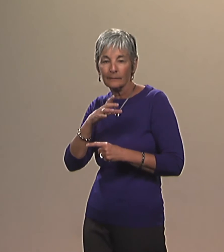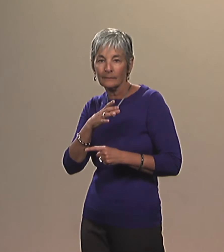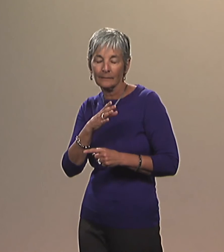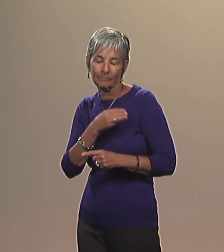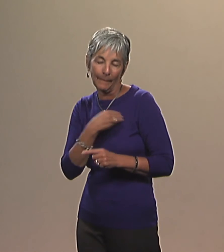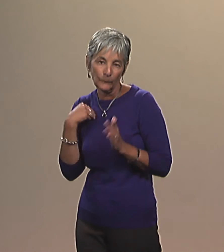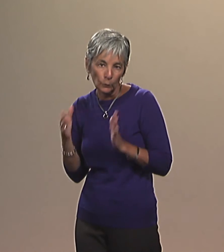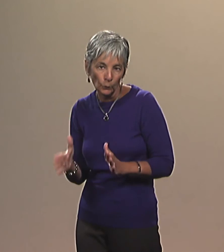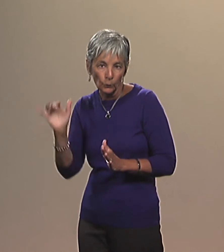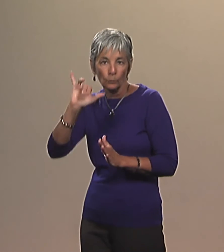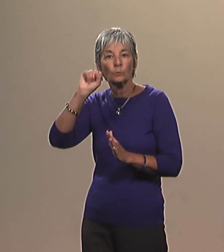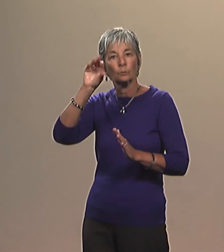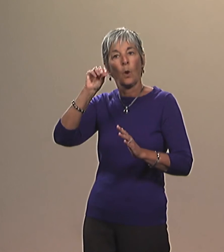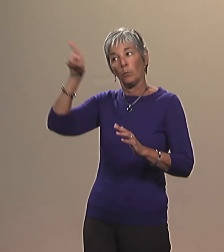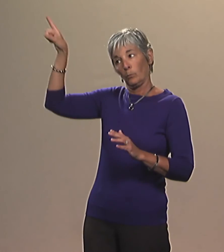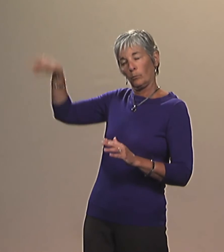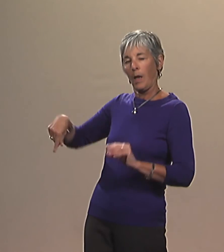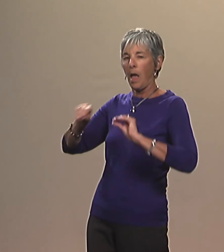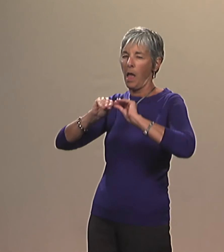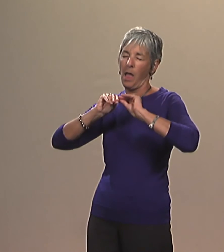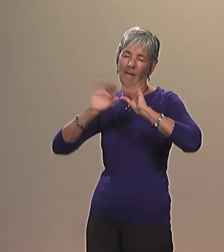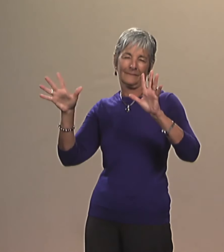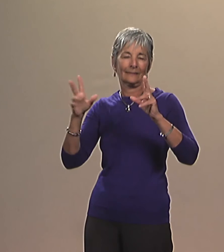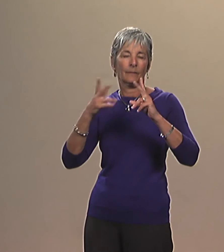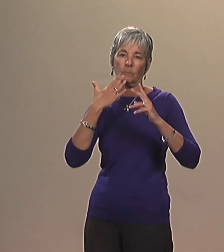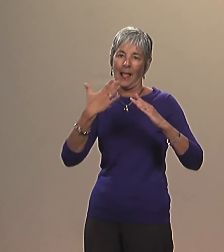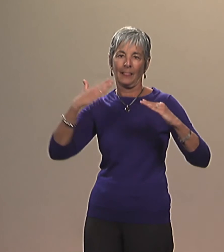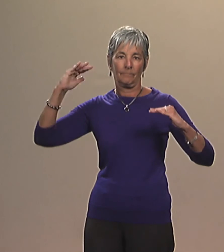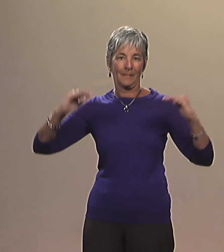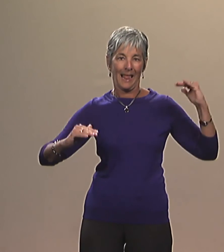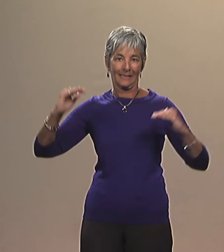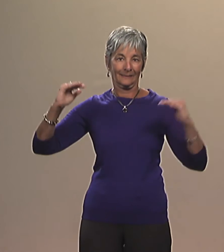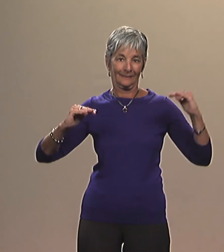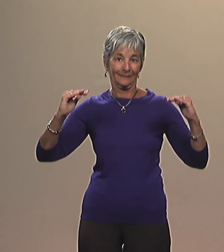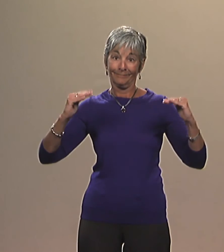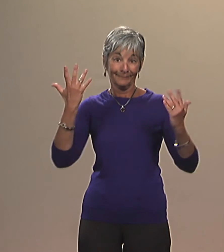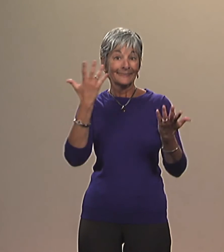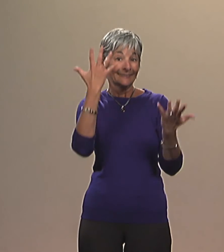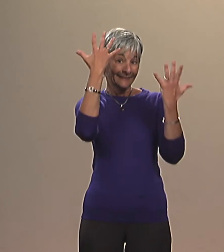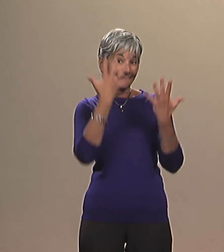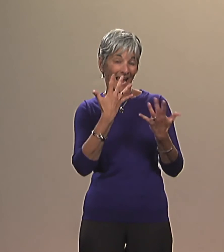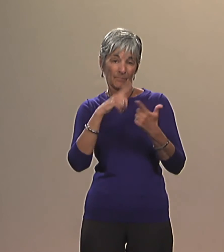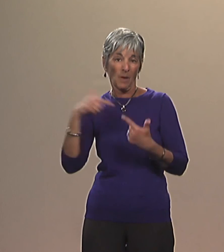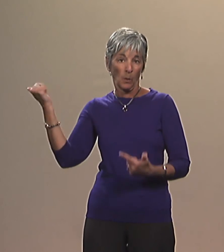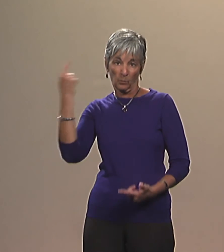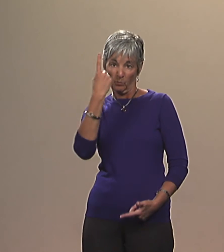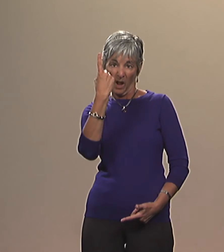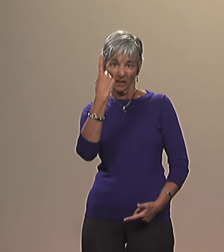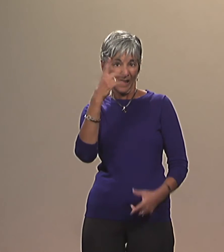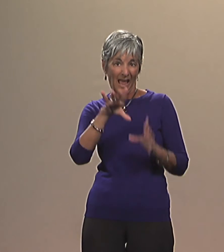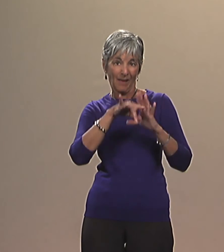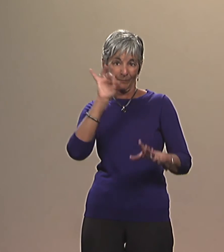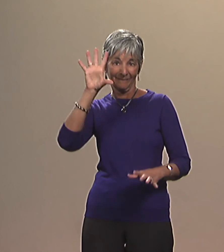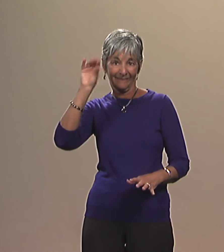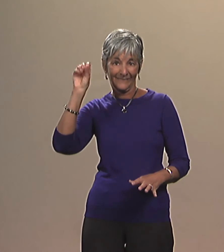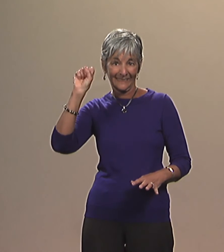on. If you read through the list, you will see that it is obviously well balanced. Sadly, it is the only one out of 50 states to have